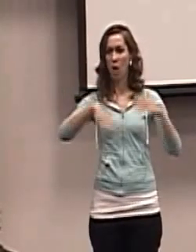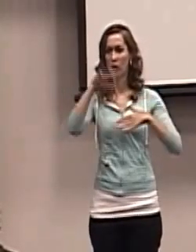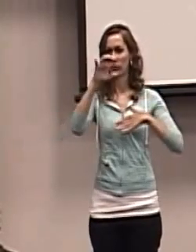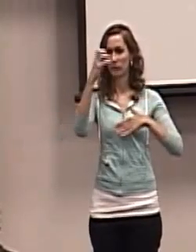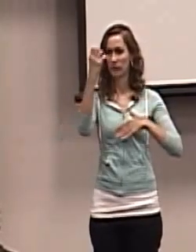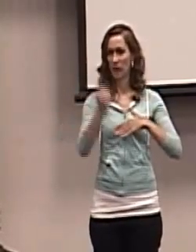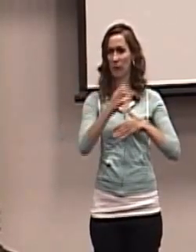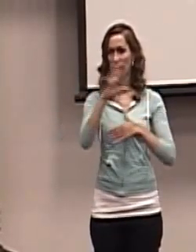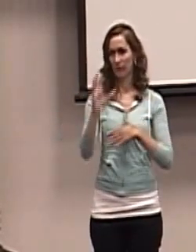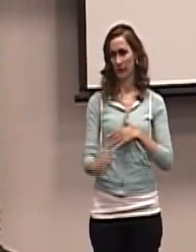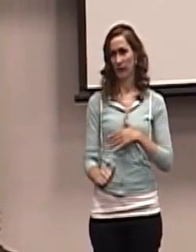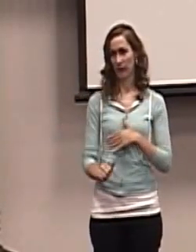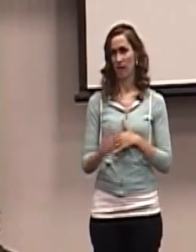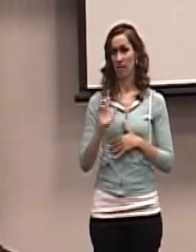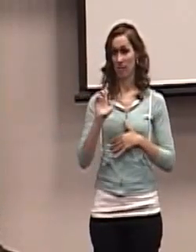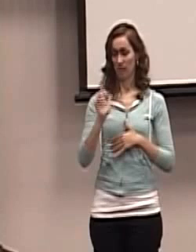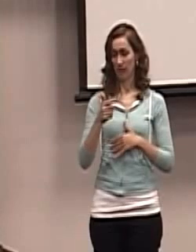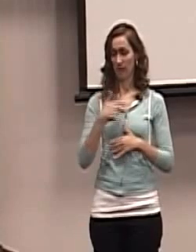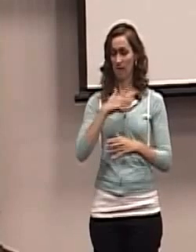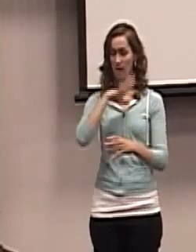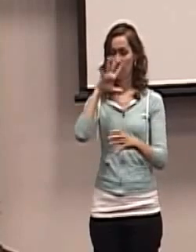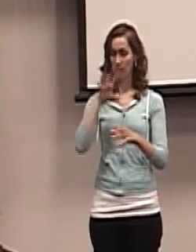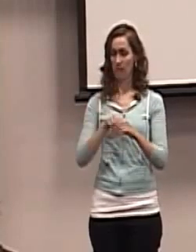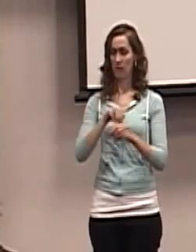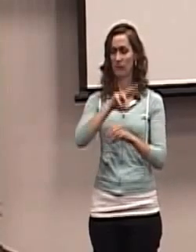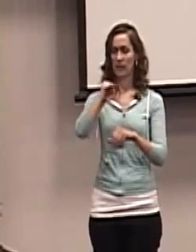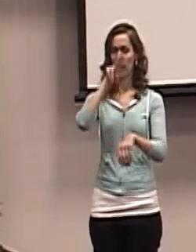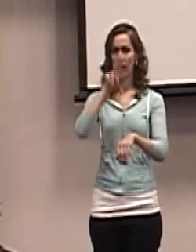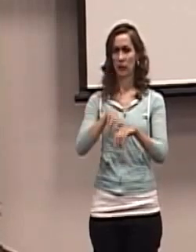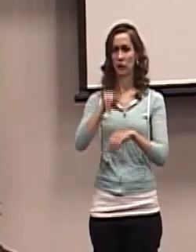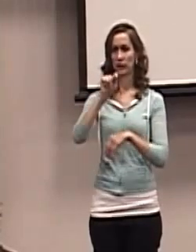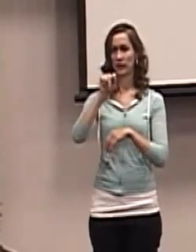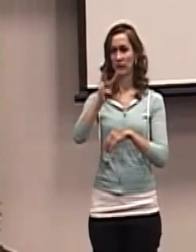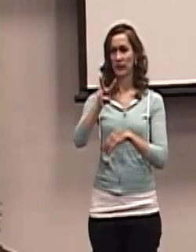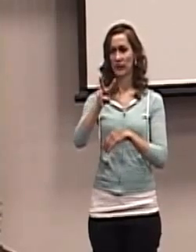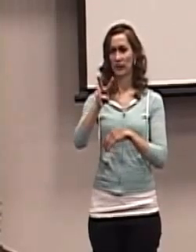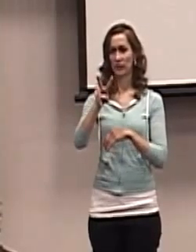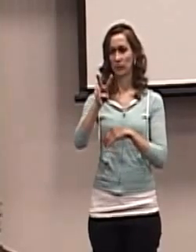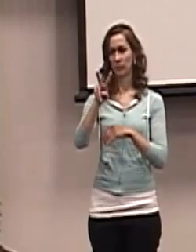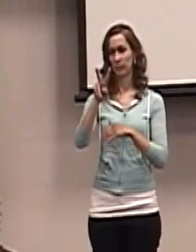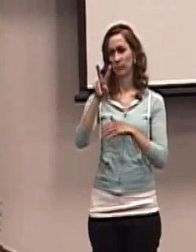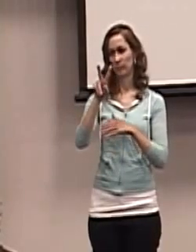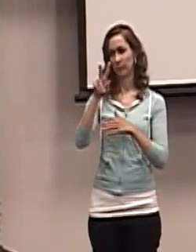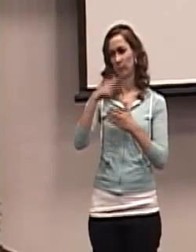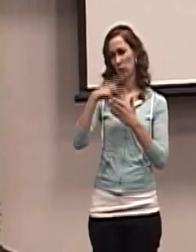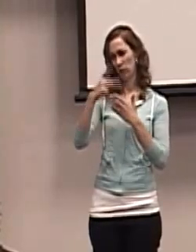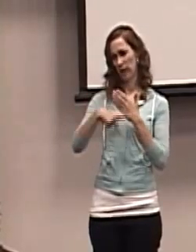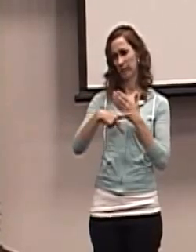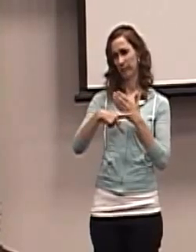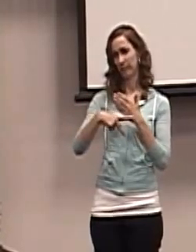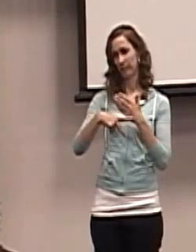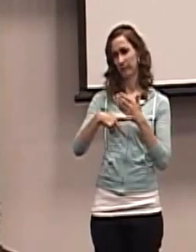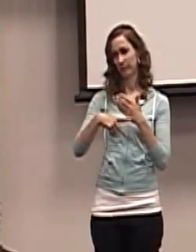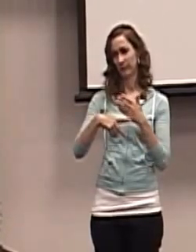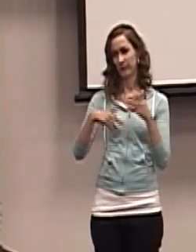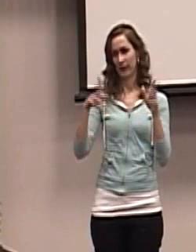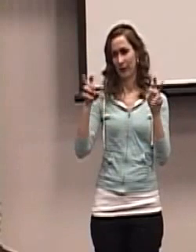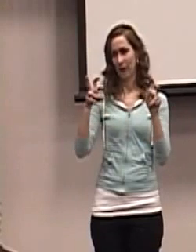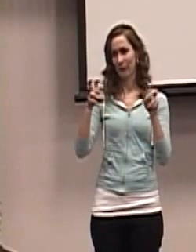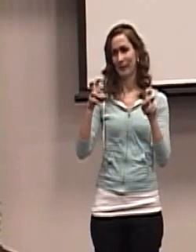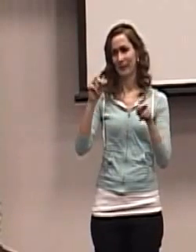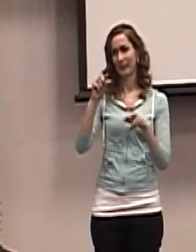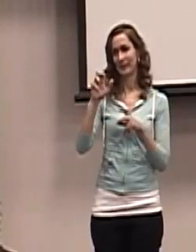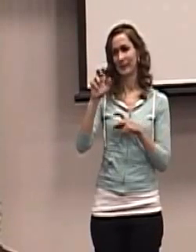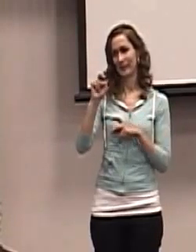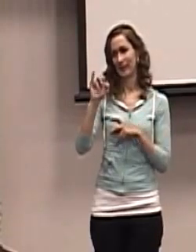on, I was invited to be involved in a national television program dealing with Genesis. There were 6 of us on that